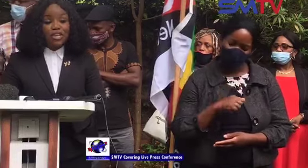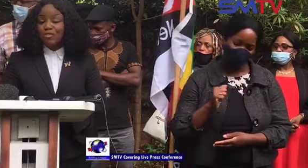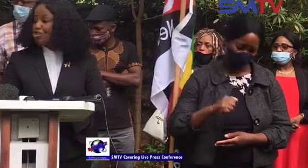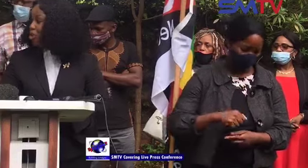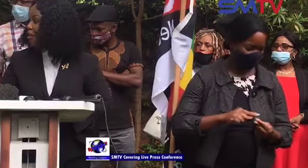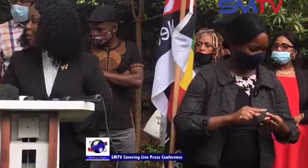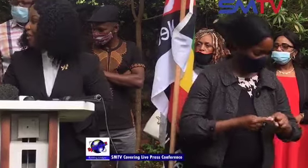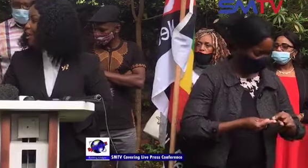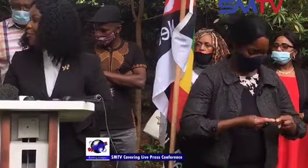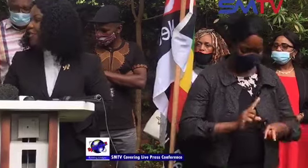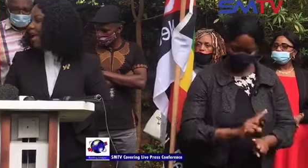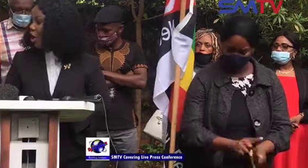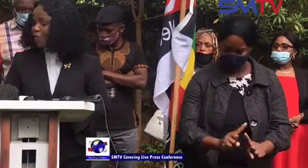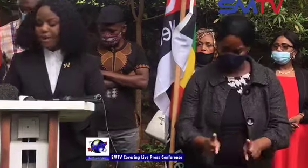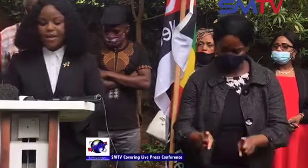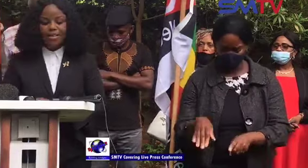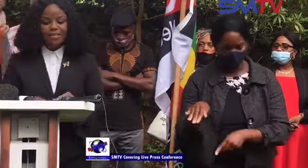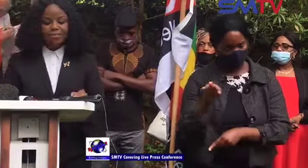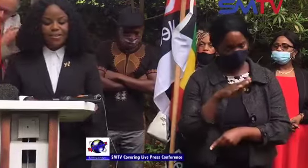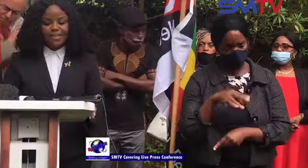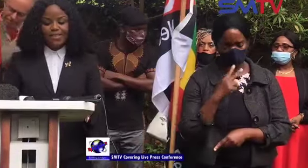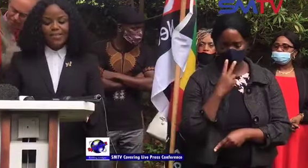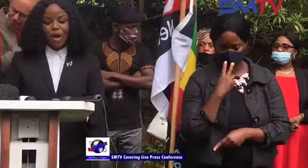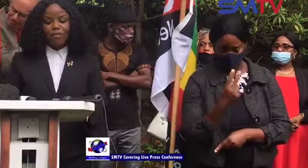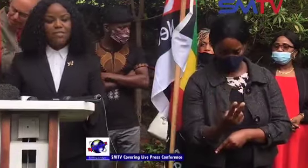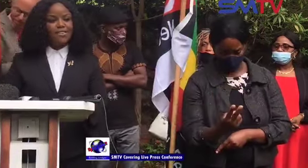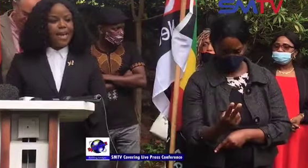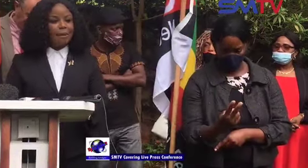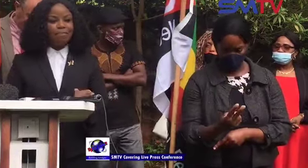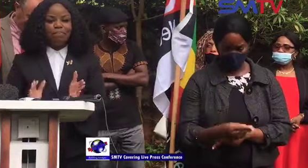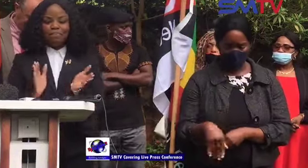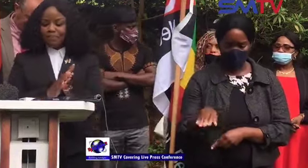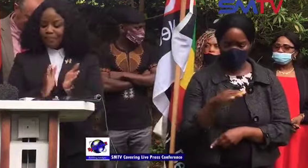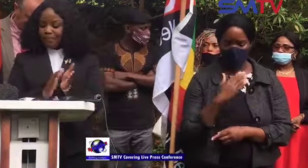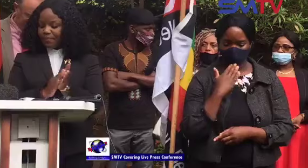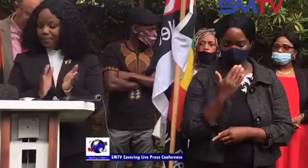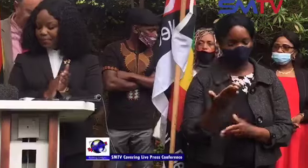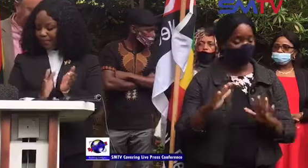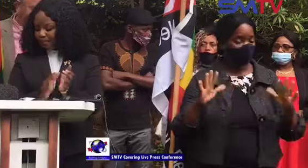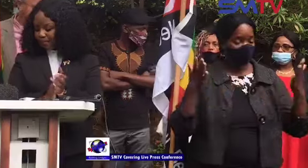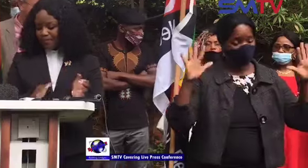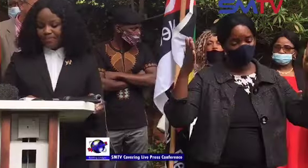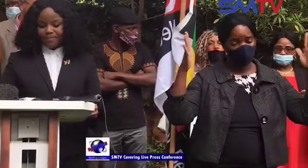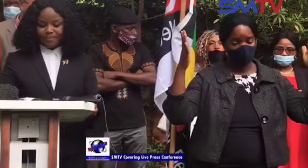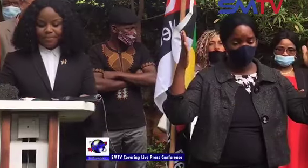our Treasurer General, to take over the business of the day.